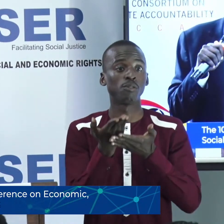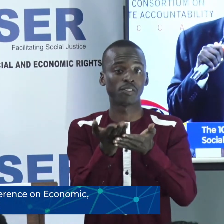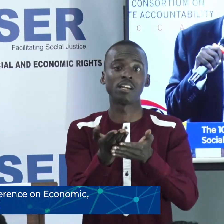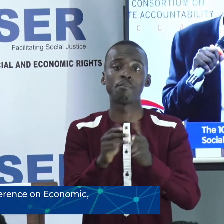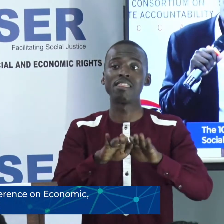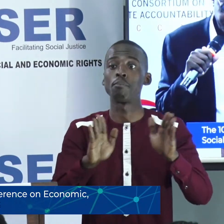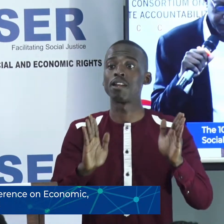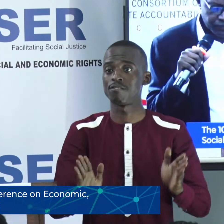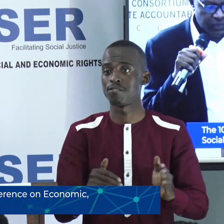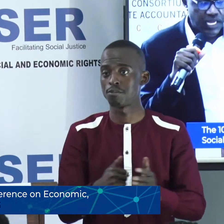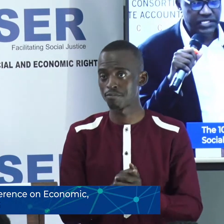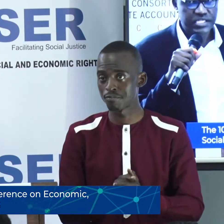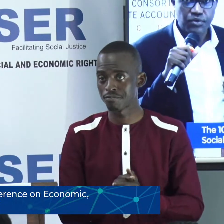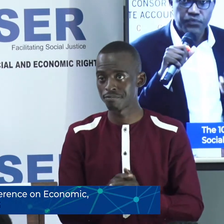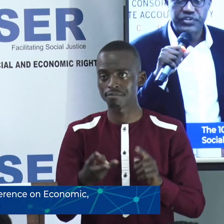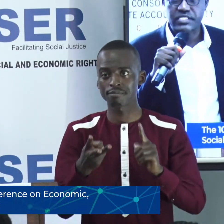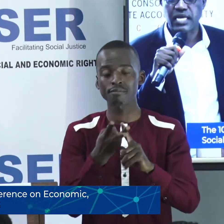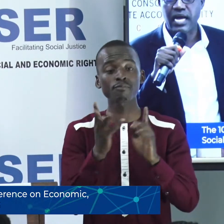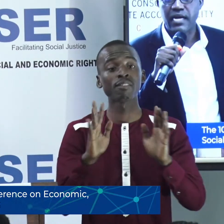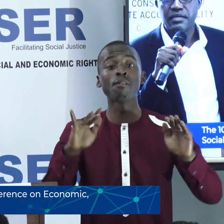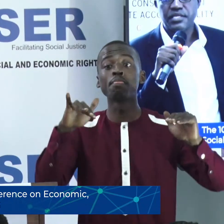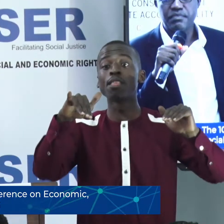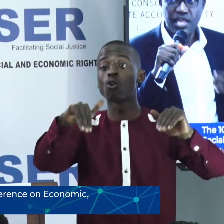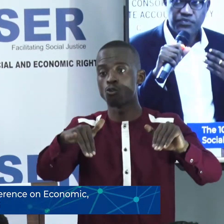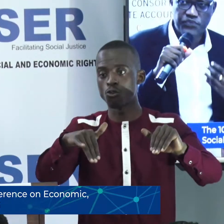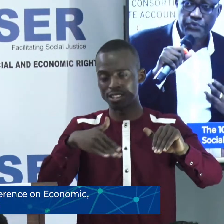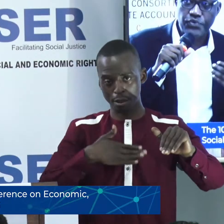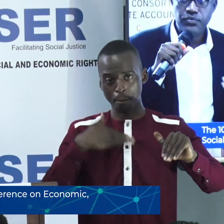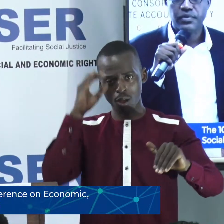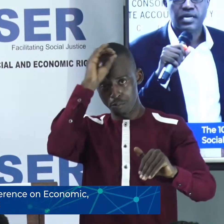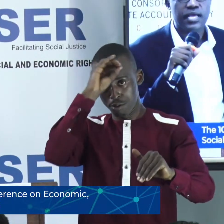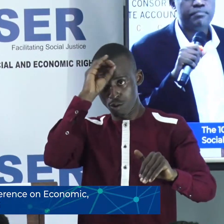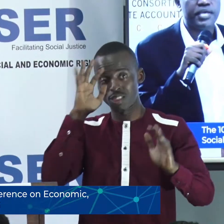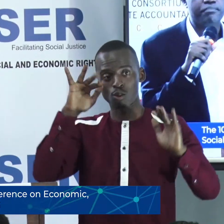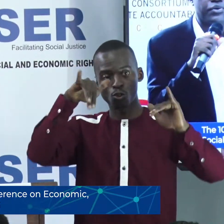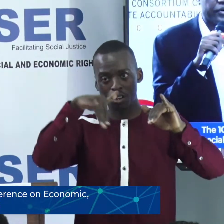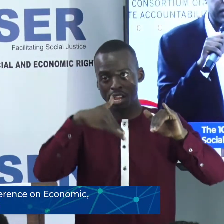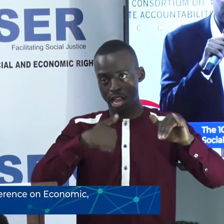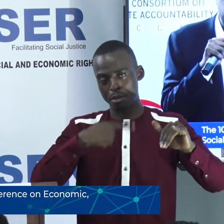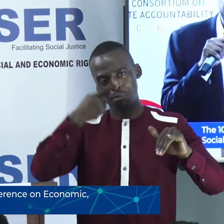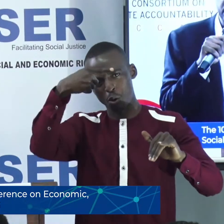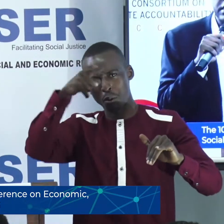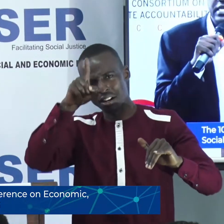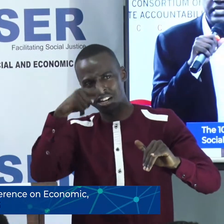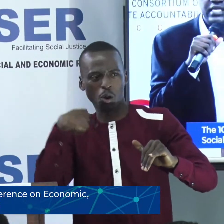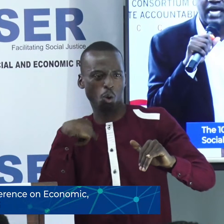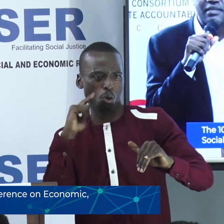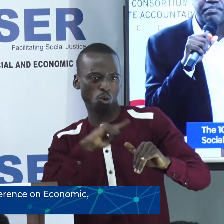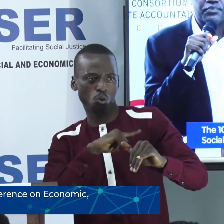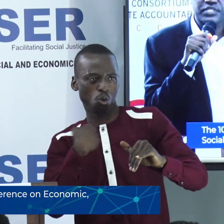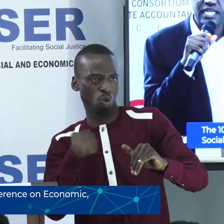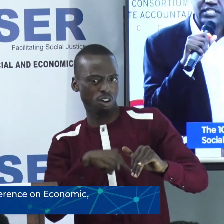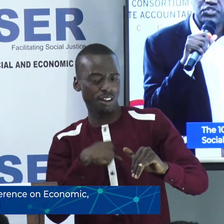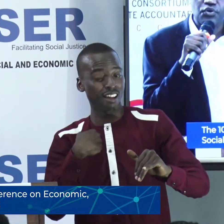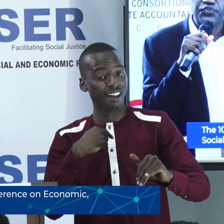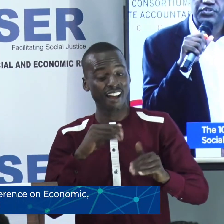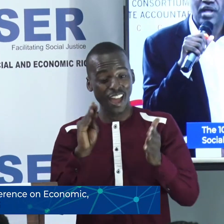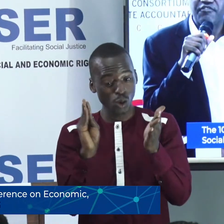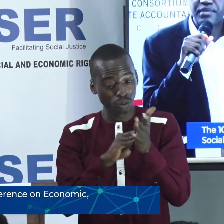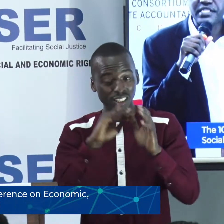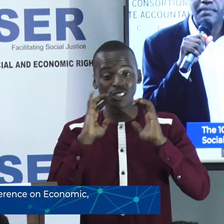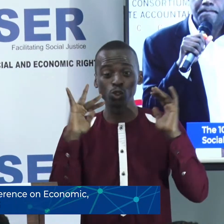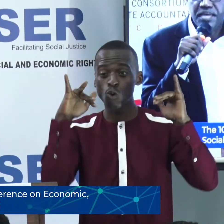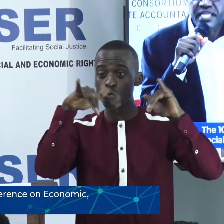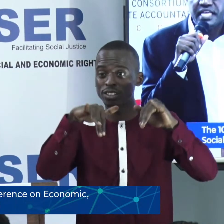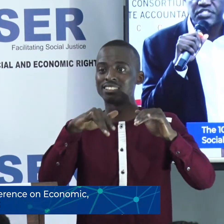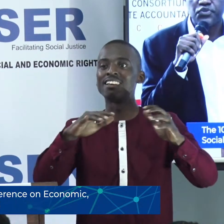the platform. And the conference, in my view, I may be corrected on this, I consider this conference to have